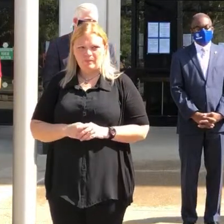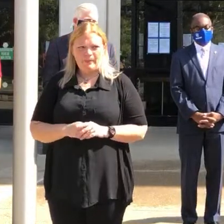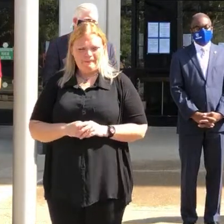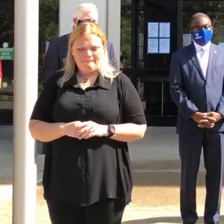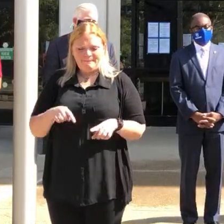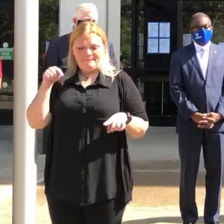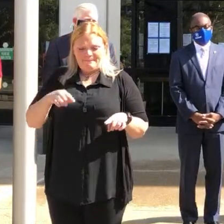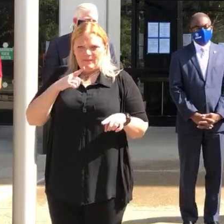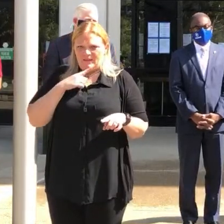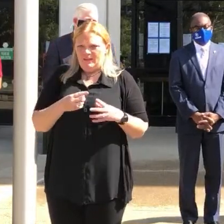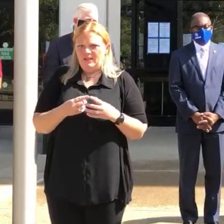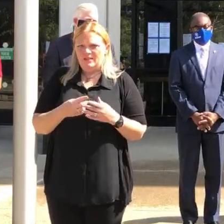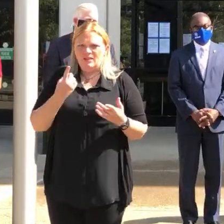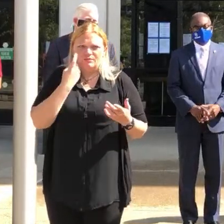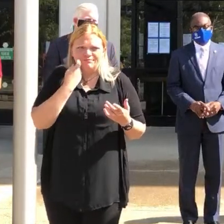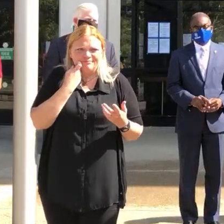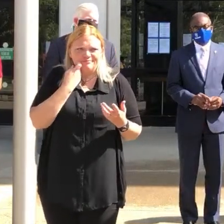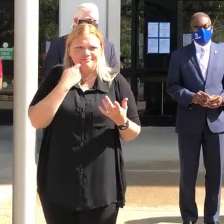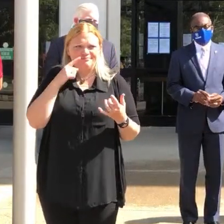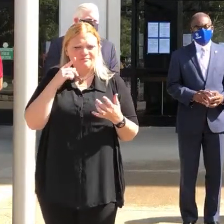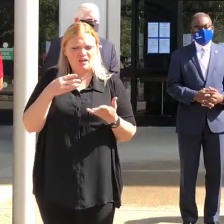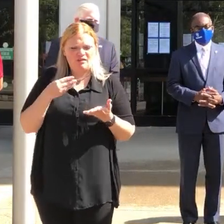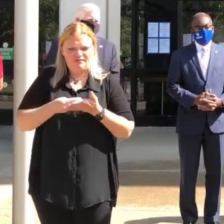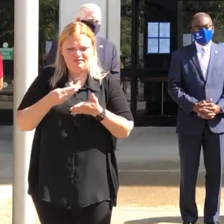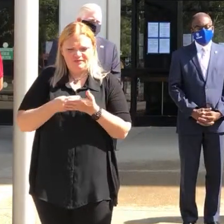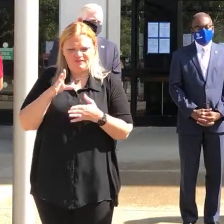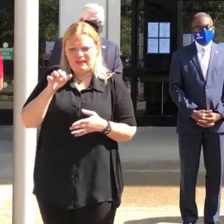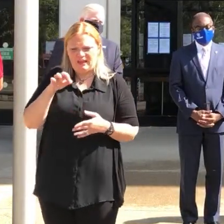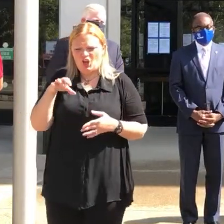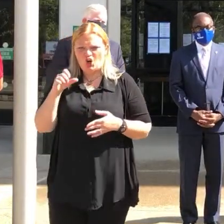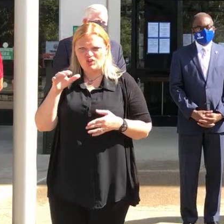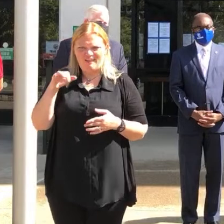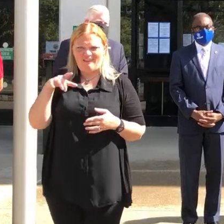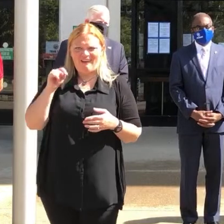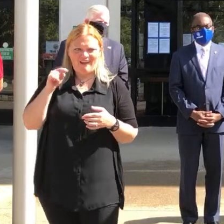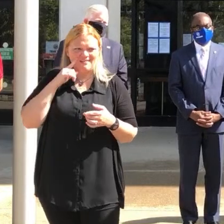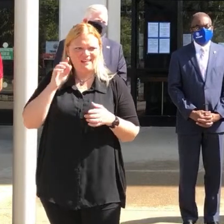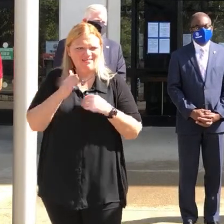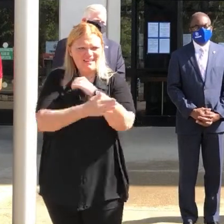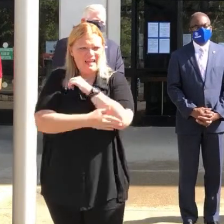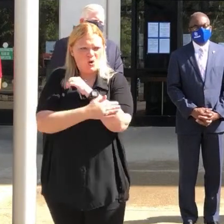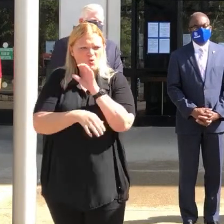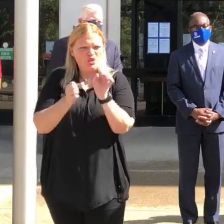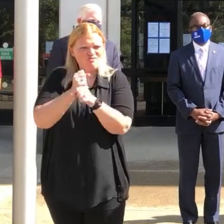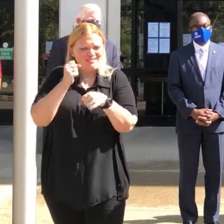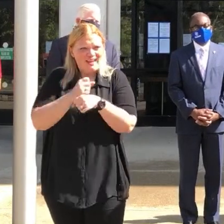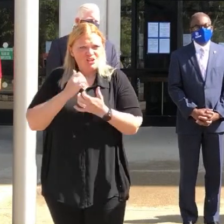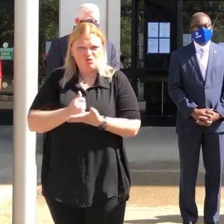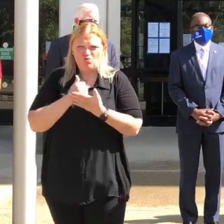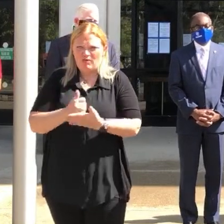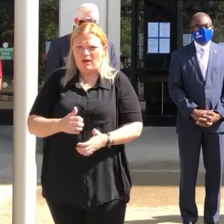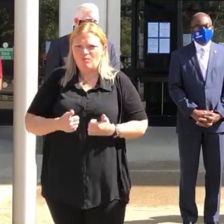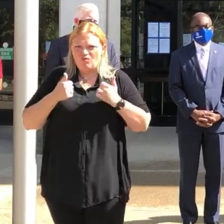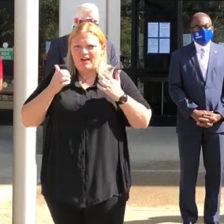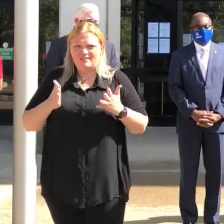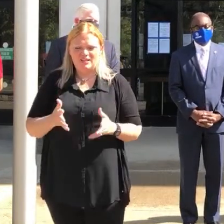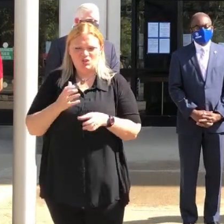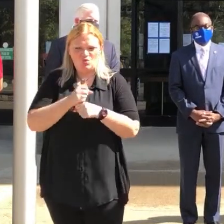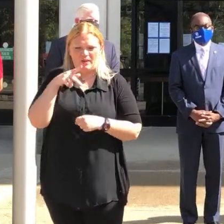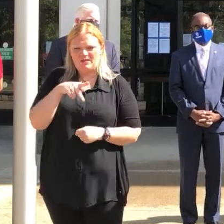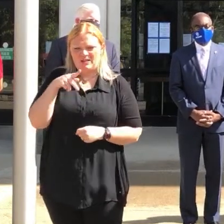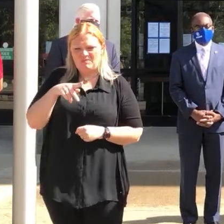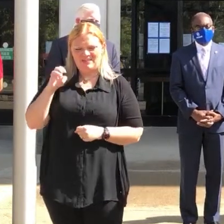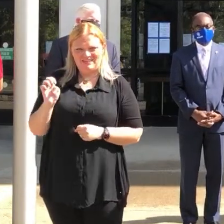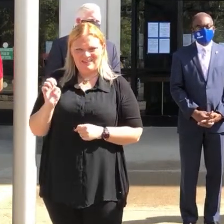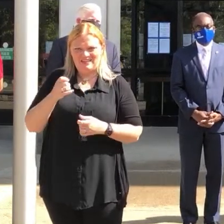This is the latest of series in CARES Act funding initiatives that the county has created to help residents obtaining PPE